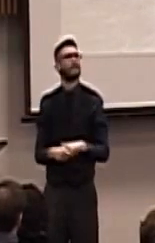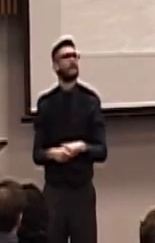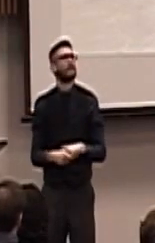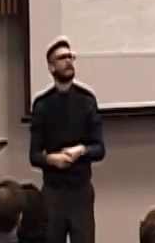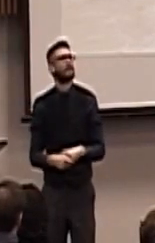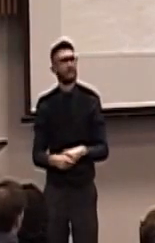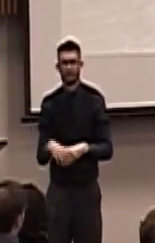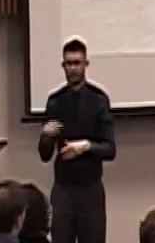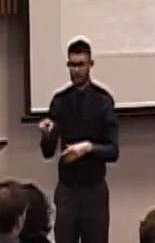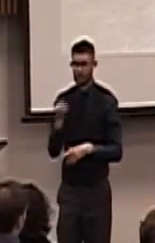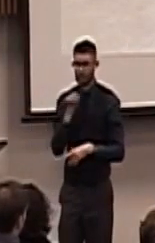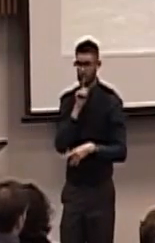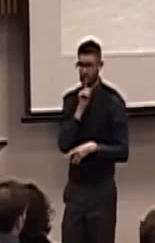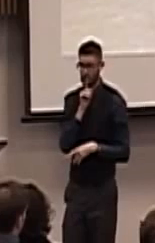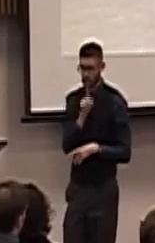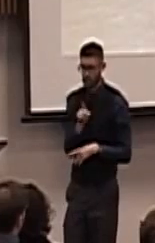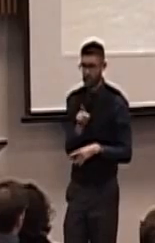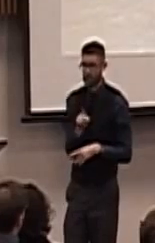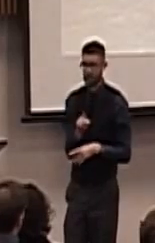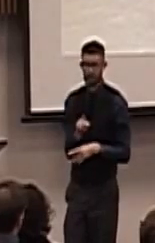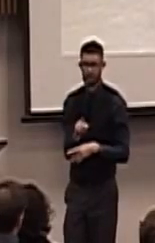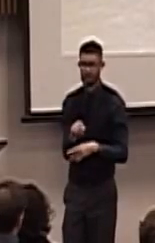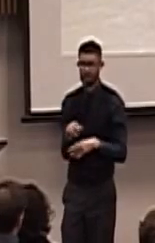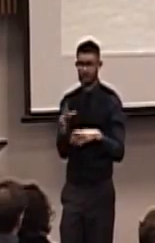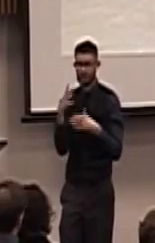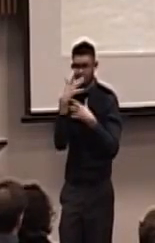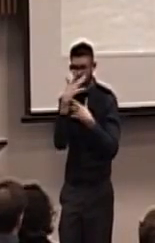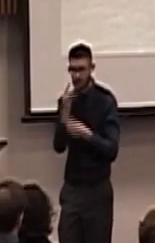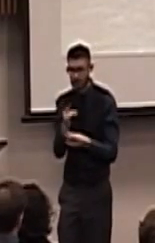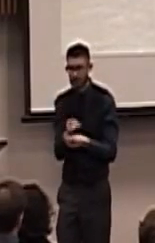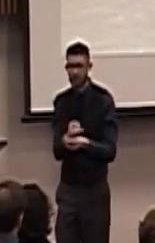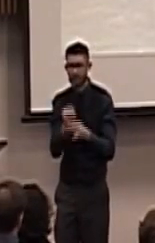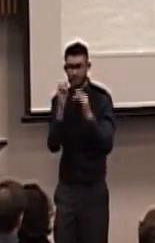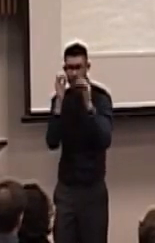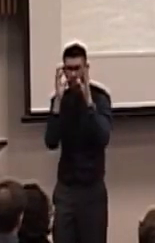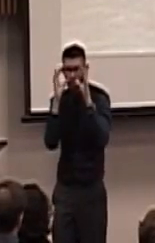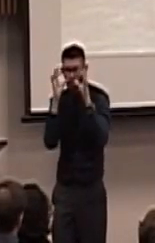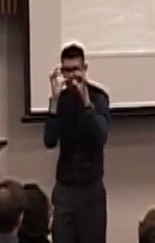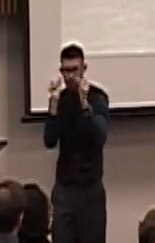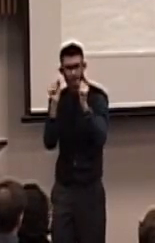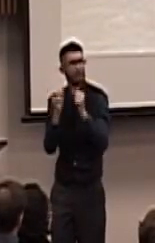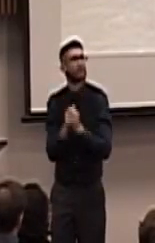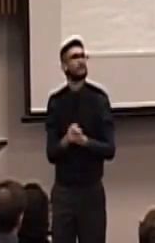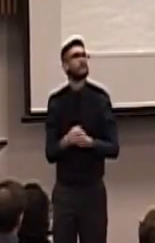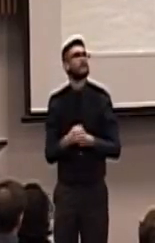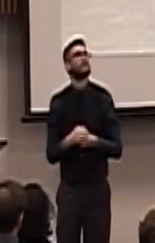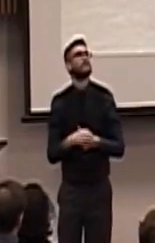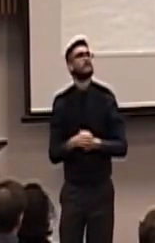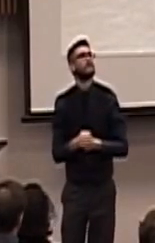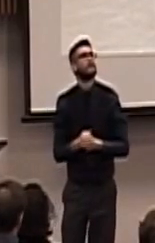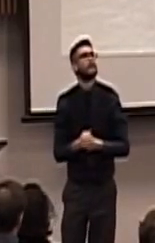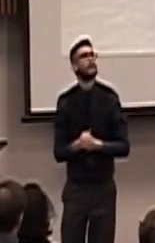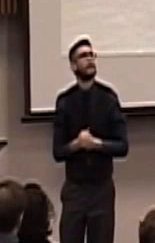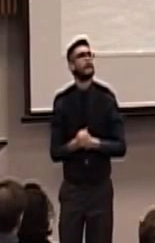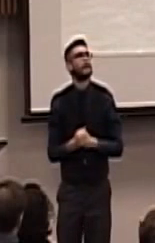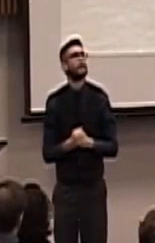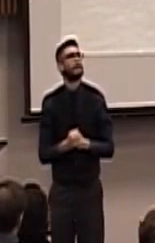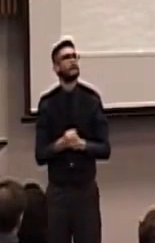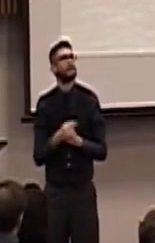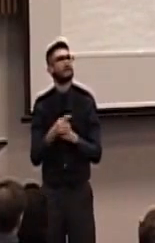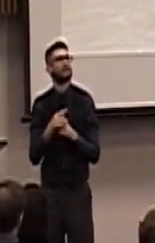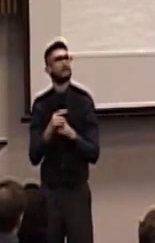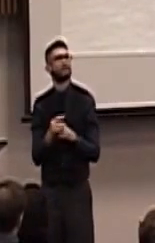they just absolutely ate it up, They loved it. And so we spent a good bit of time learning how